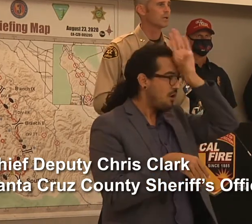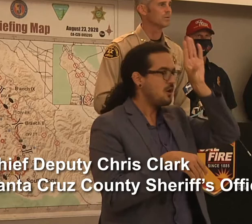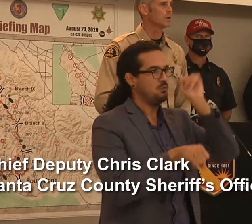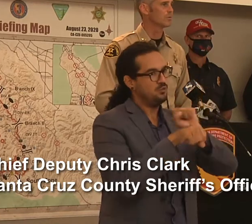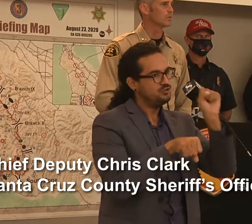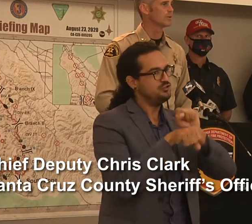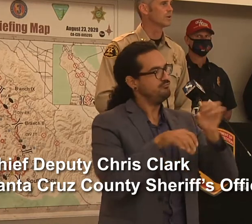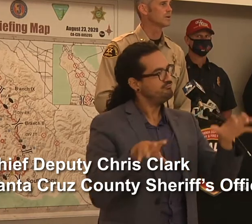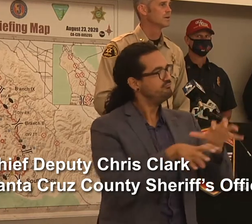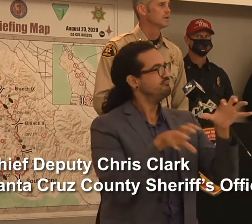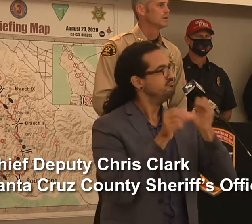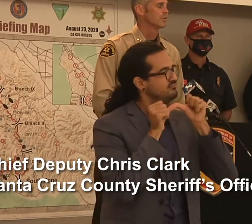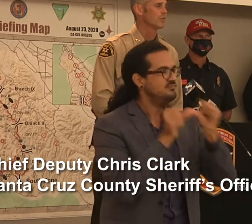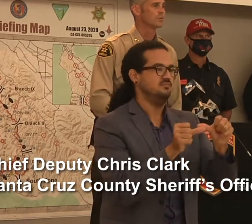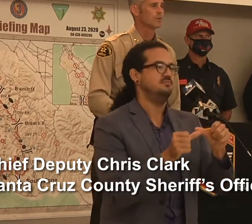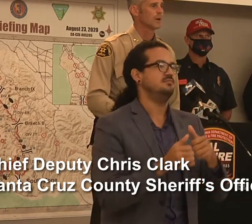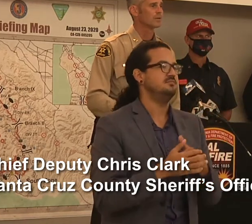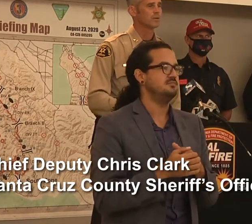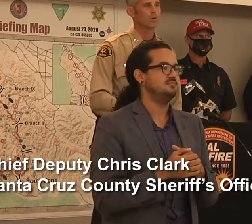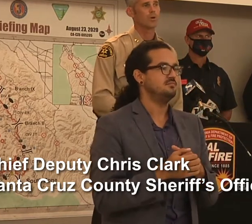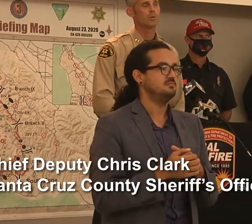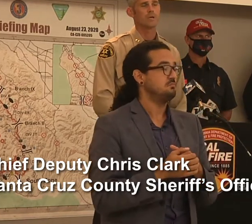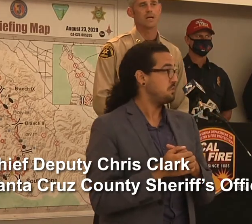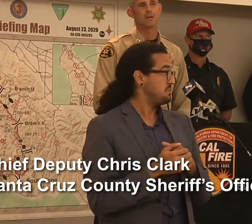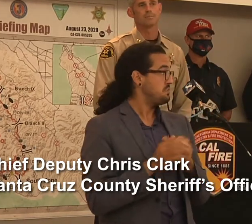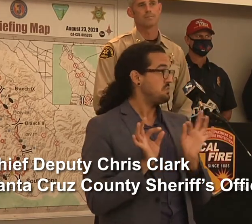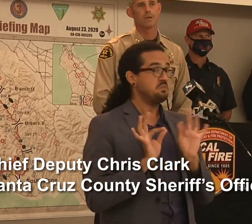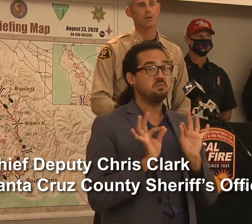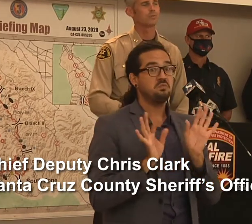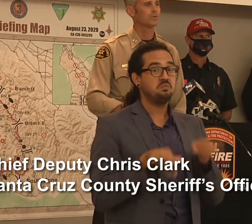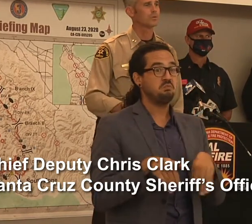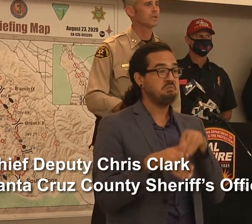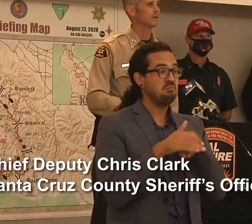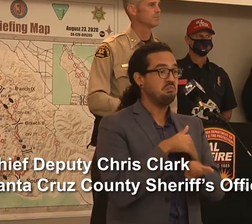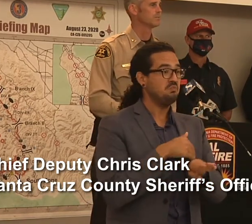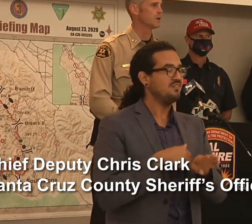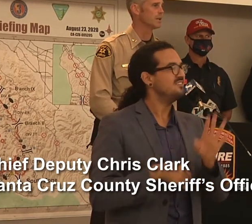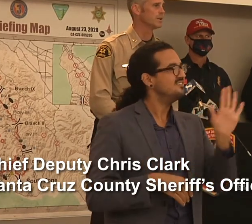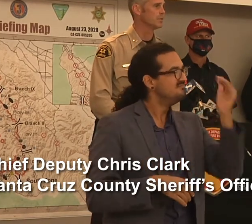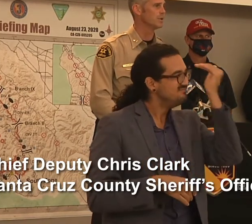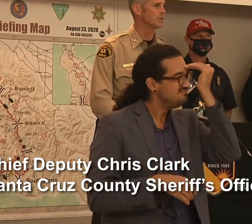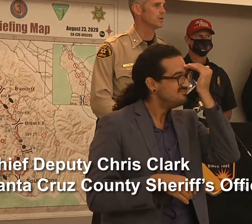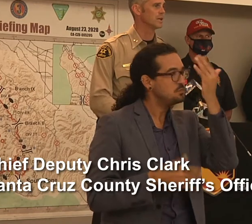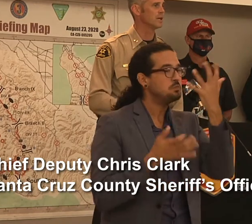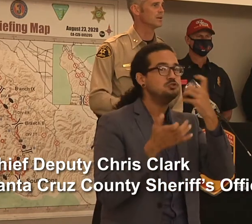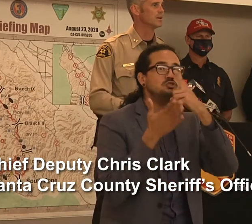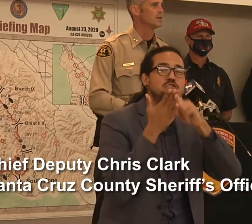cited somebody who they were returning, trying to return back to their home, and we get it. We absolutely get it. But